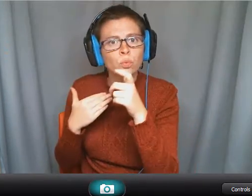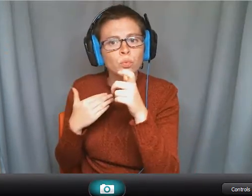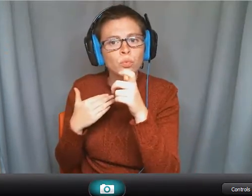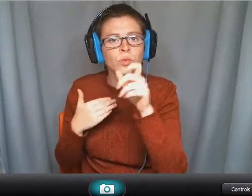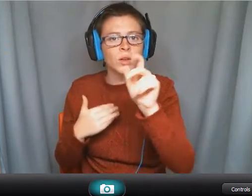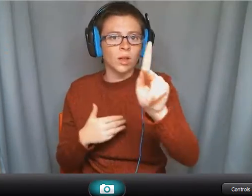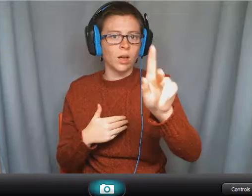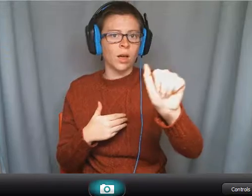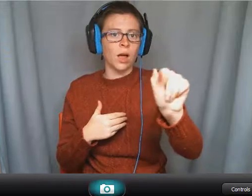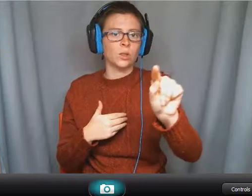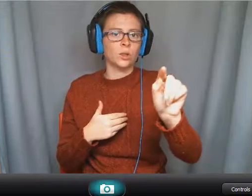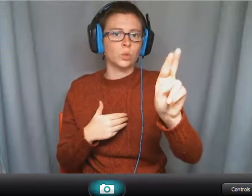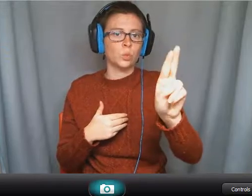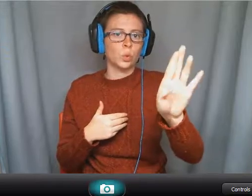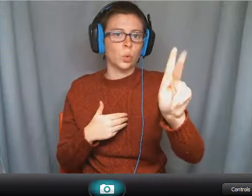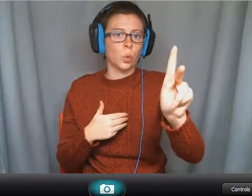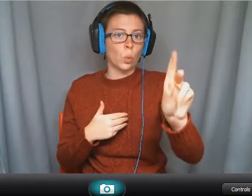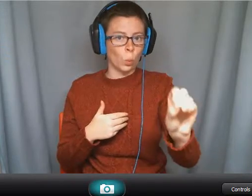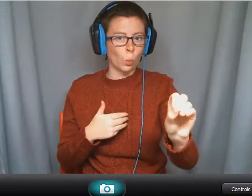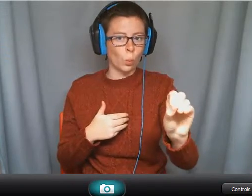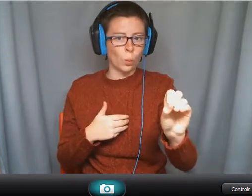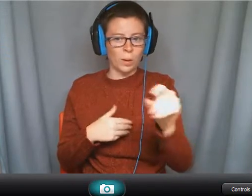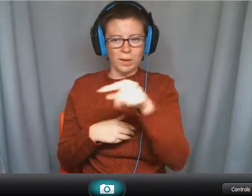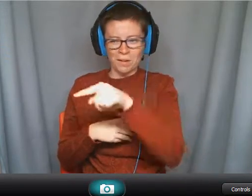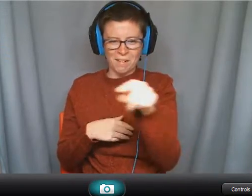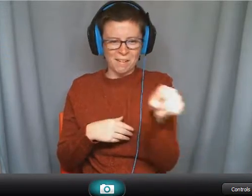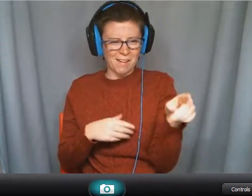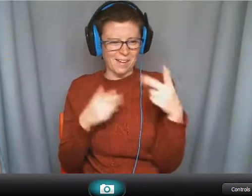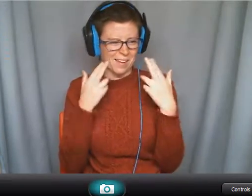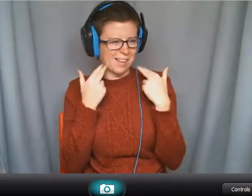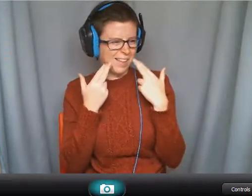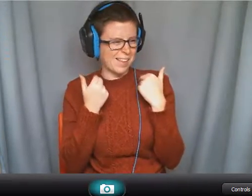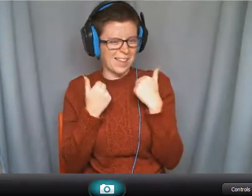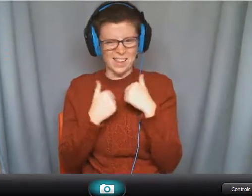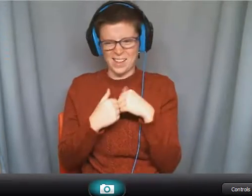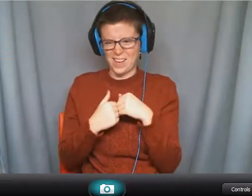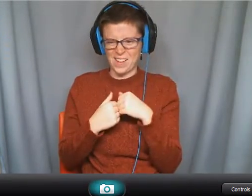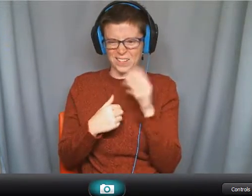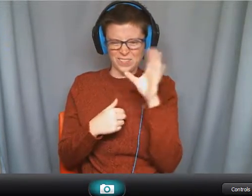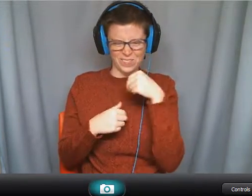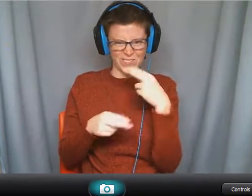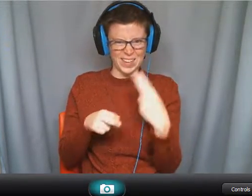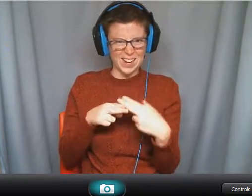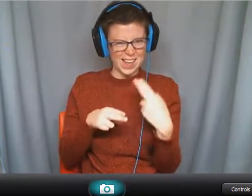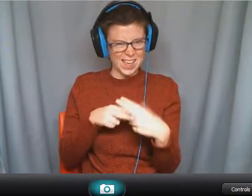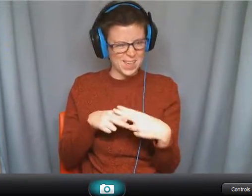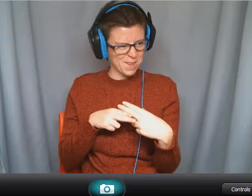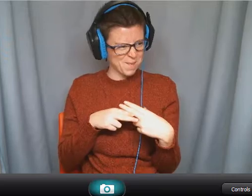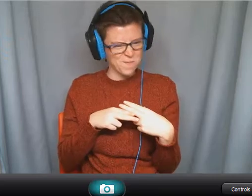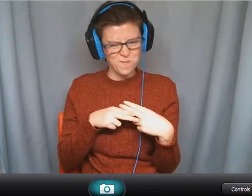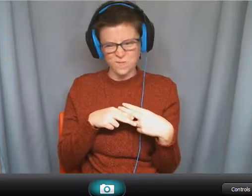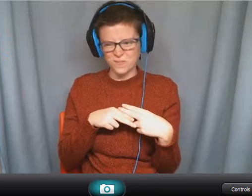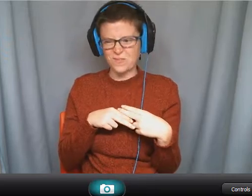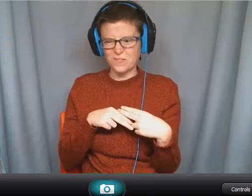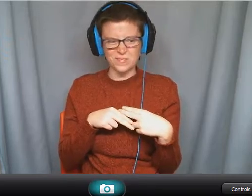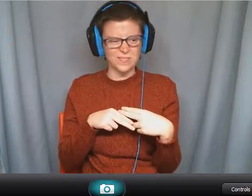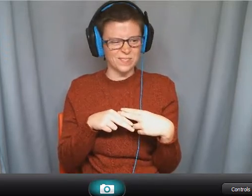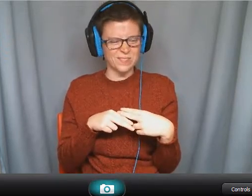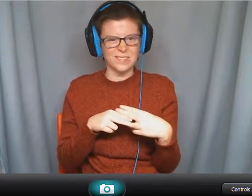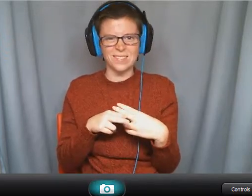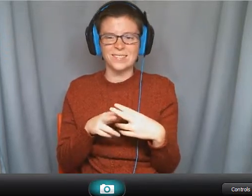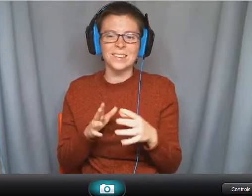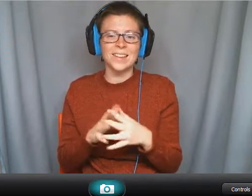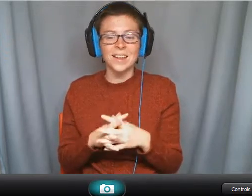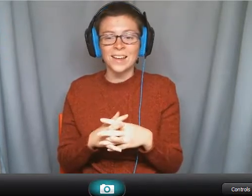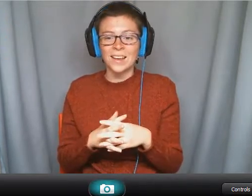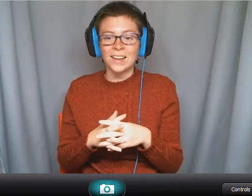Kazuko. Very strange name. And what kind of book is this? This is elastic. This one is elastic. Okay, what will